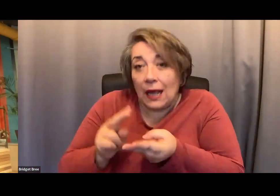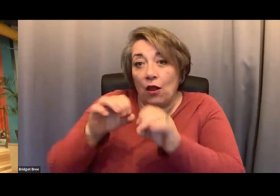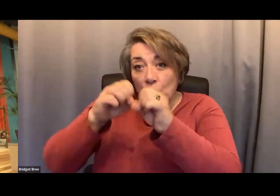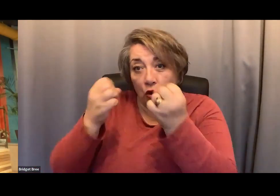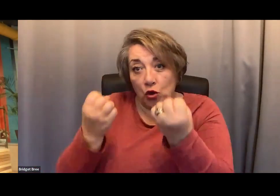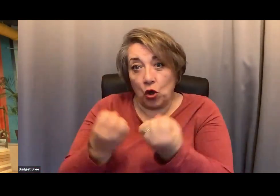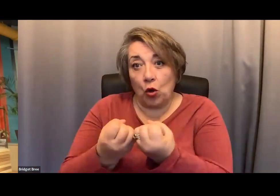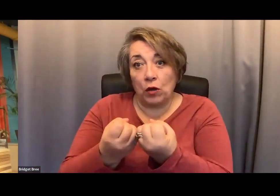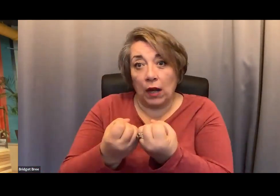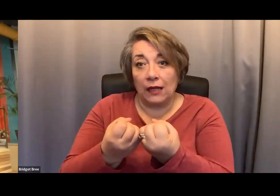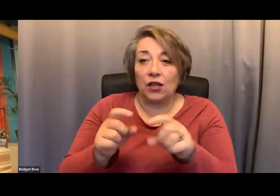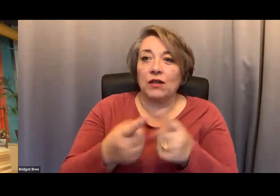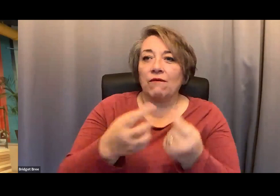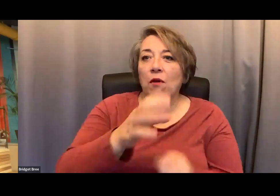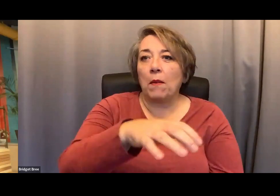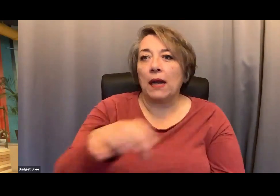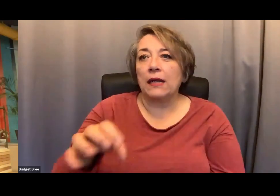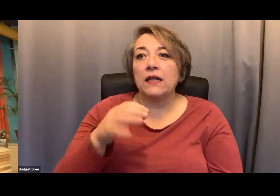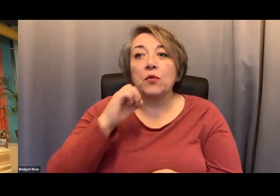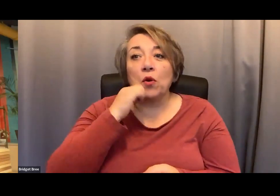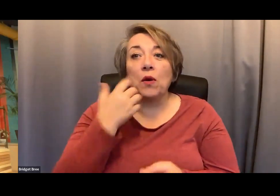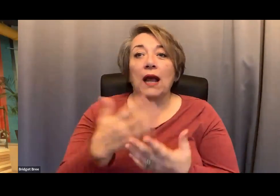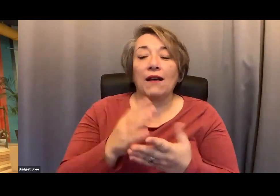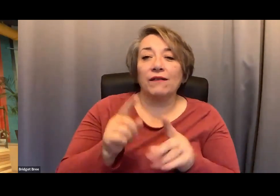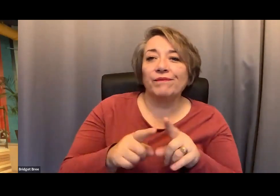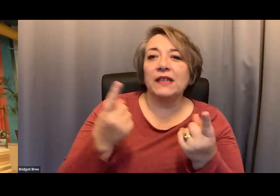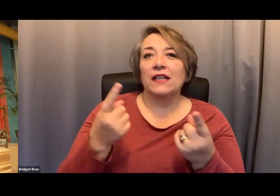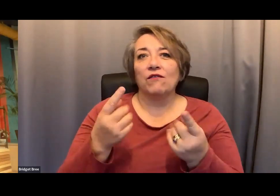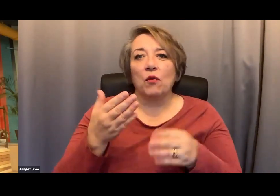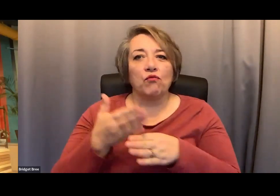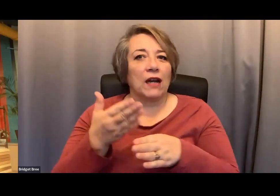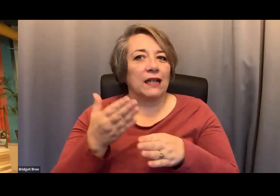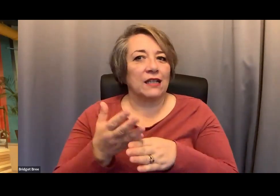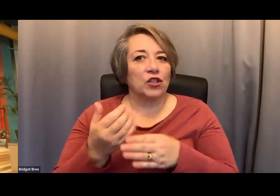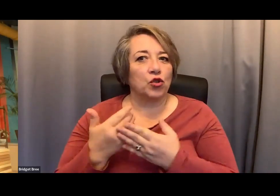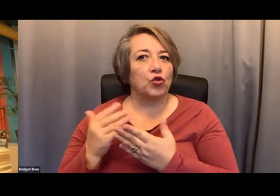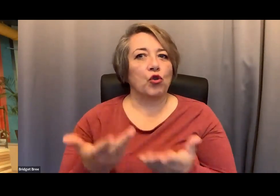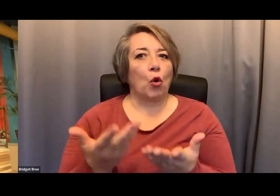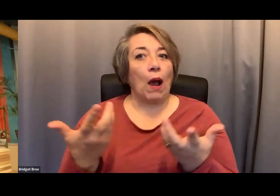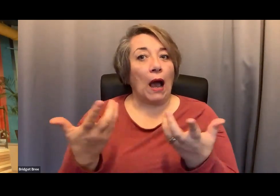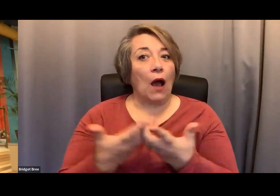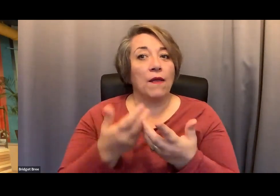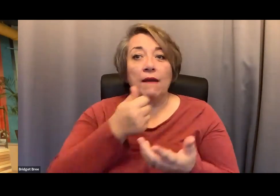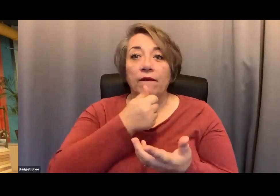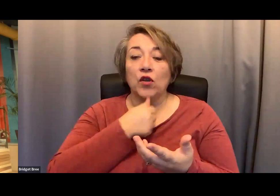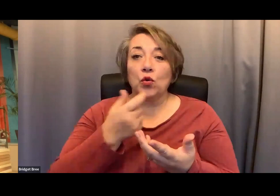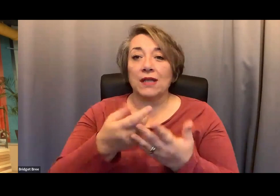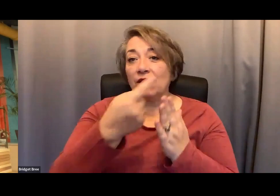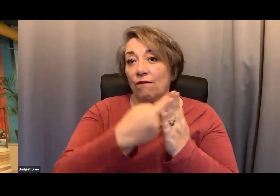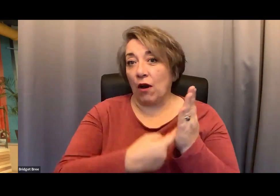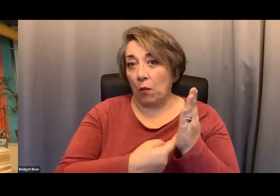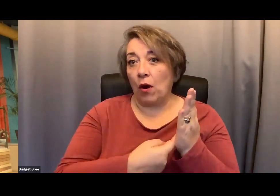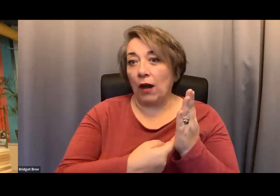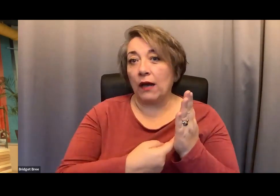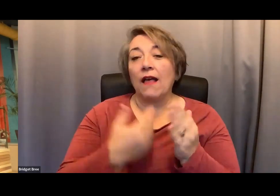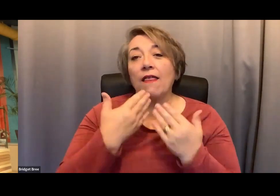by several practitioners who will be sharing various ways in which they've put this framework into practice. So, thank you for